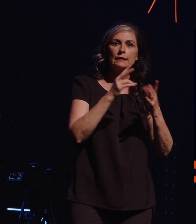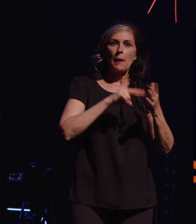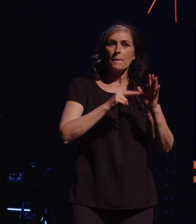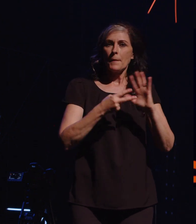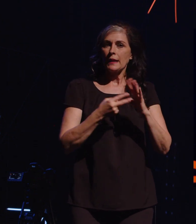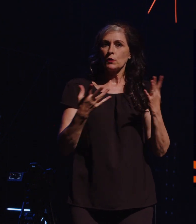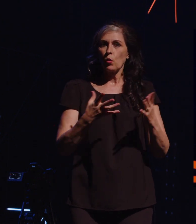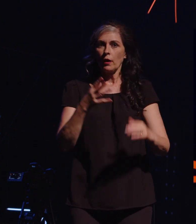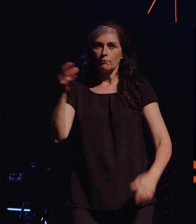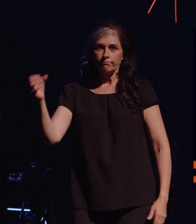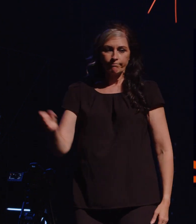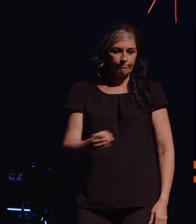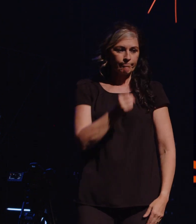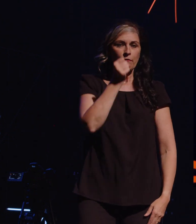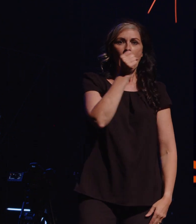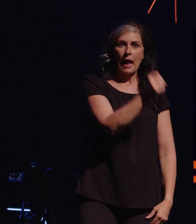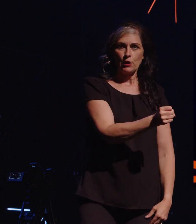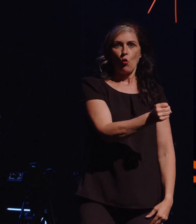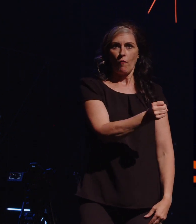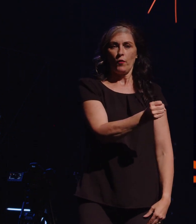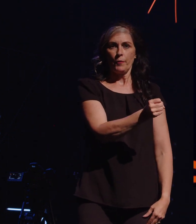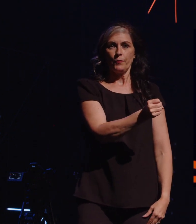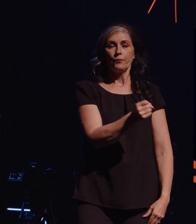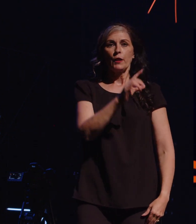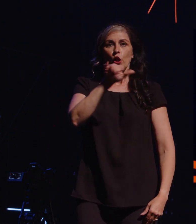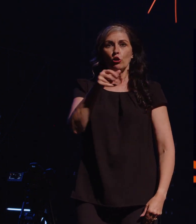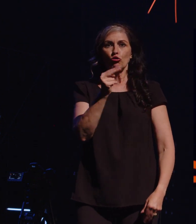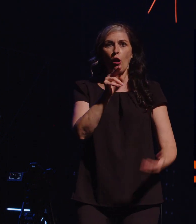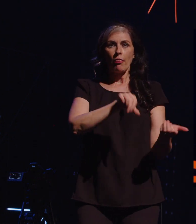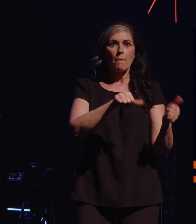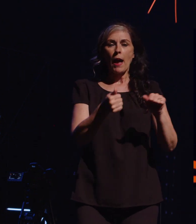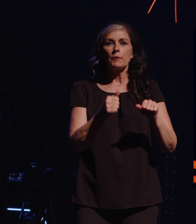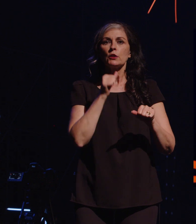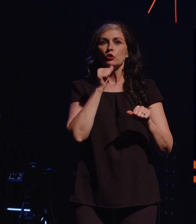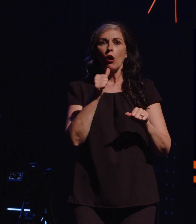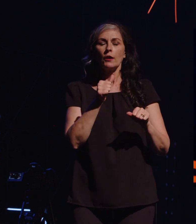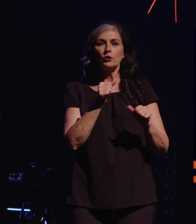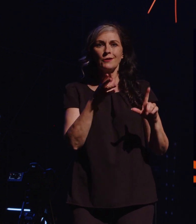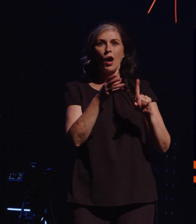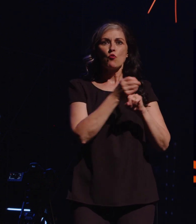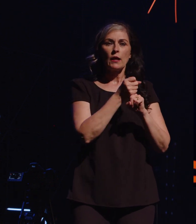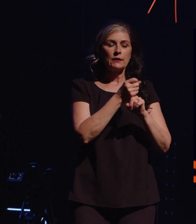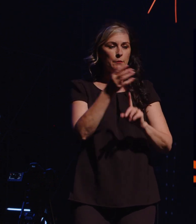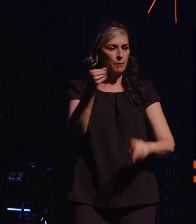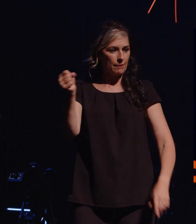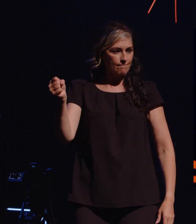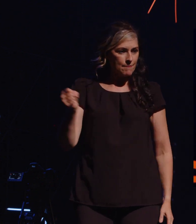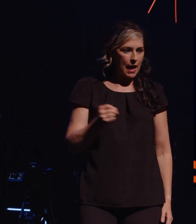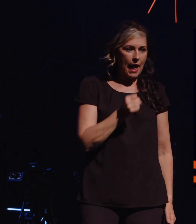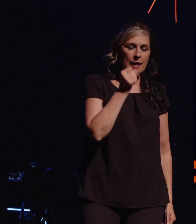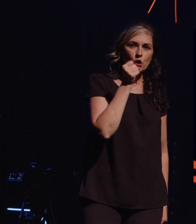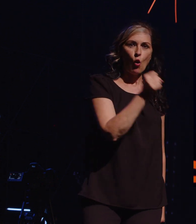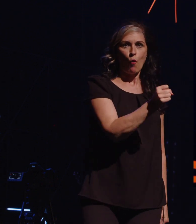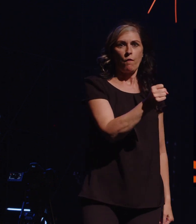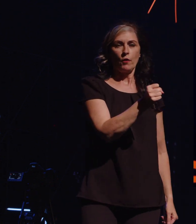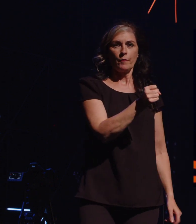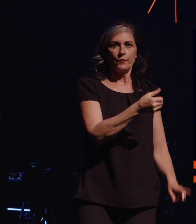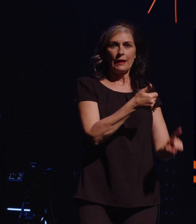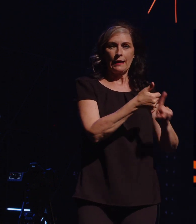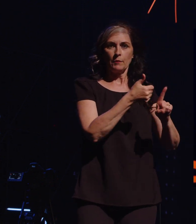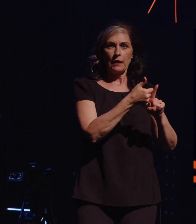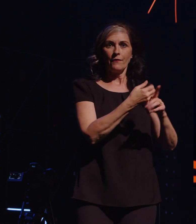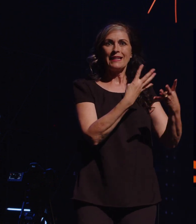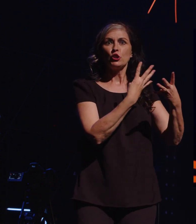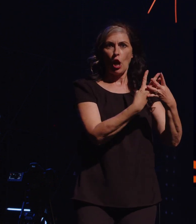means to be handed over. That John the Baptist was not just arrested, but he was handed over to be